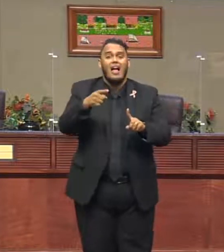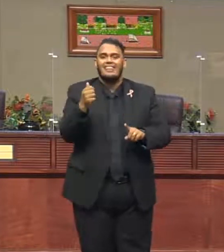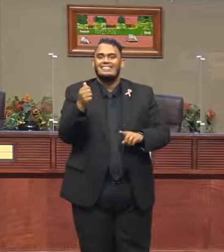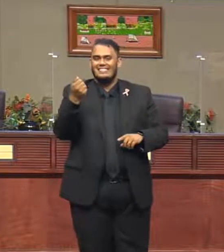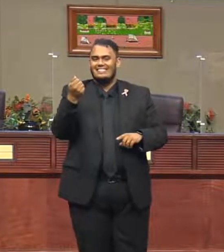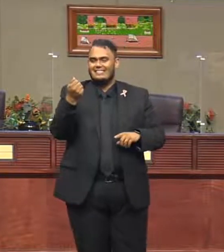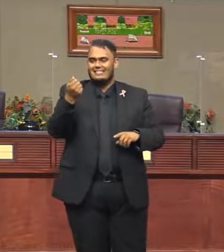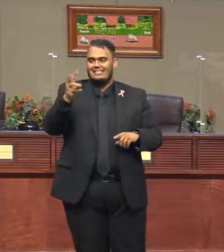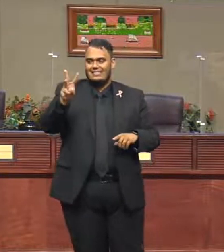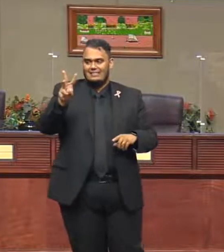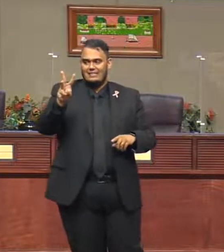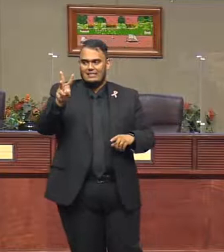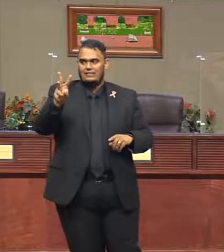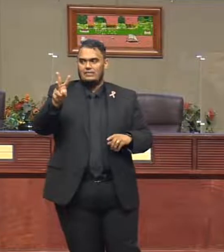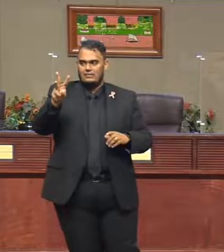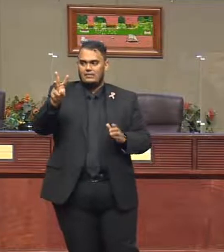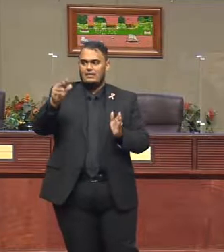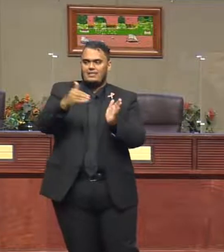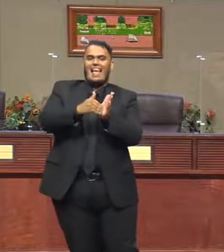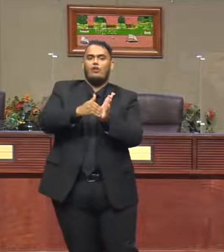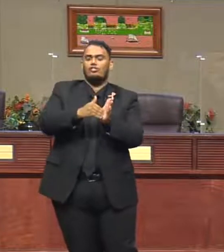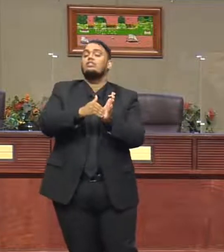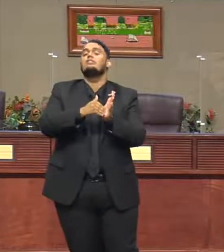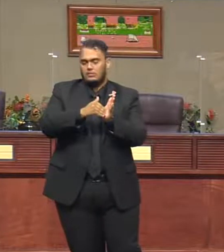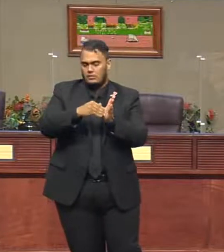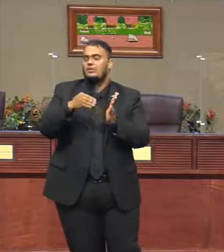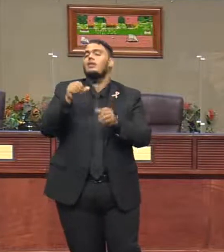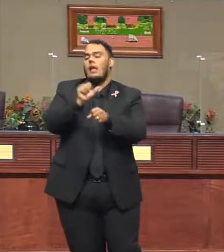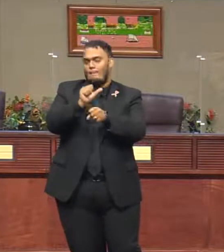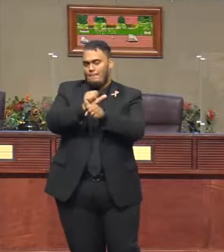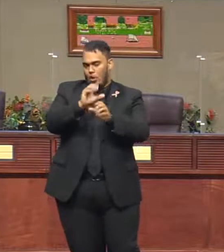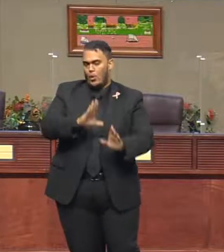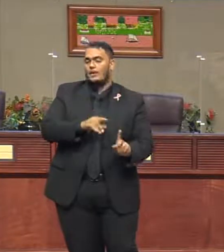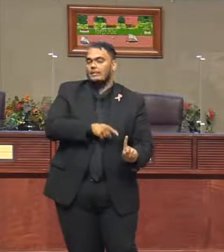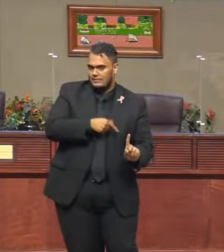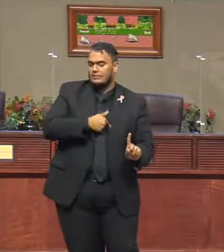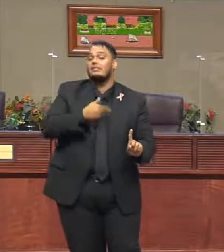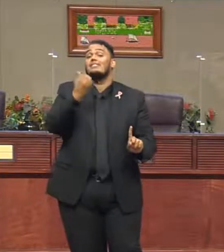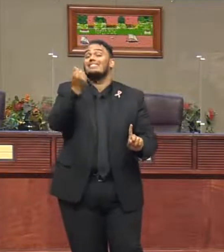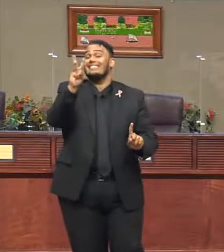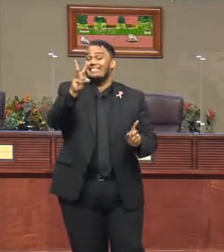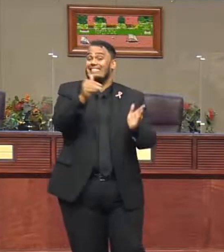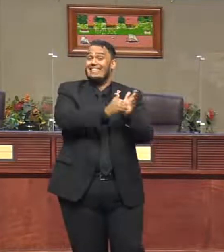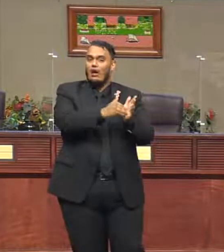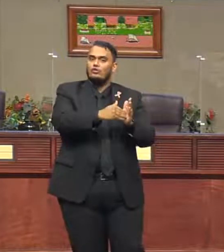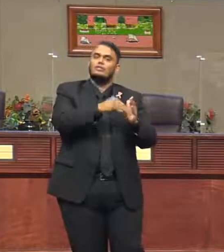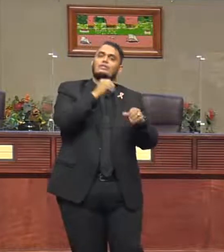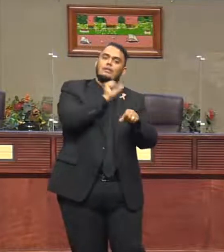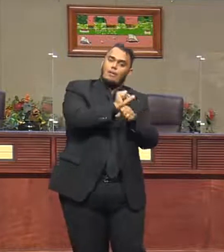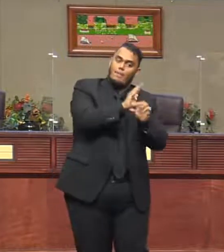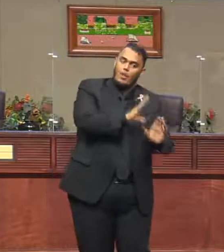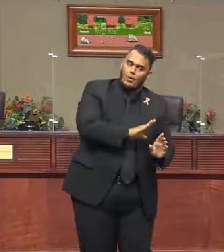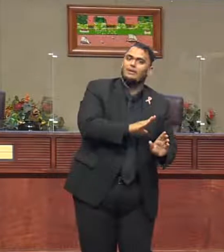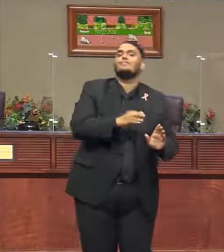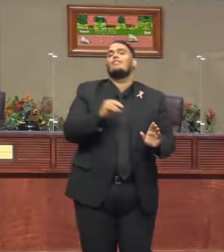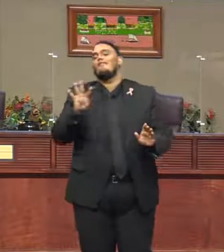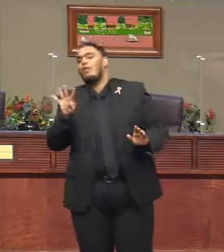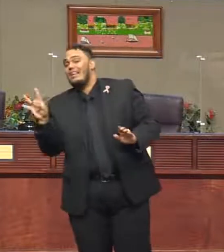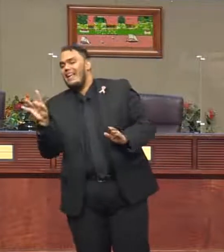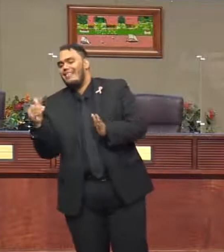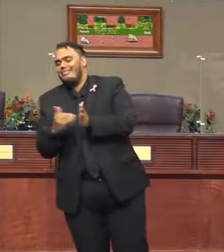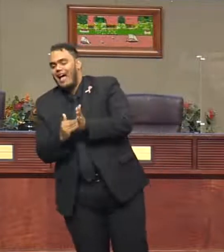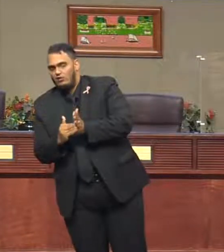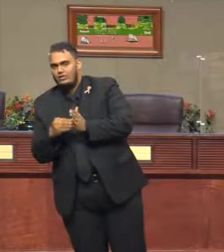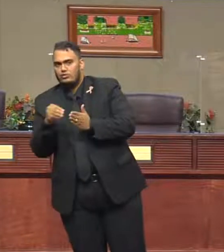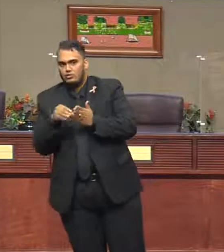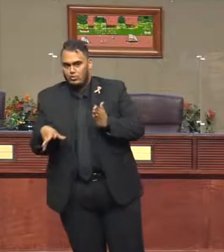of the 48,000 students. So quite a large number that are still engaged this summer, and so we're seeing the infection